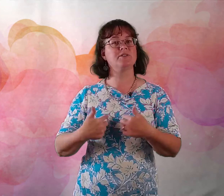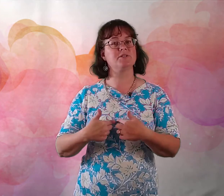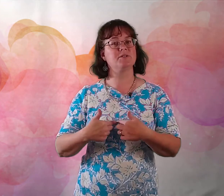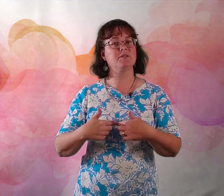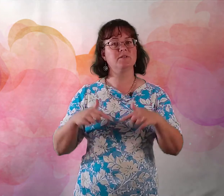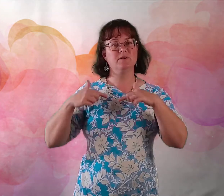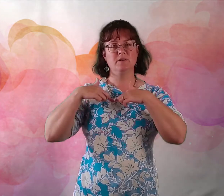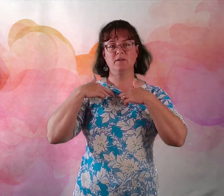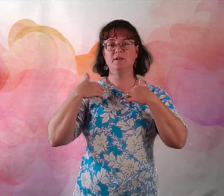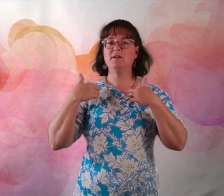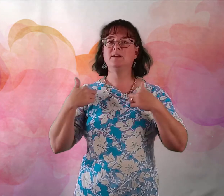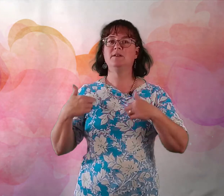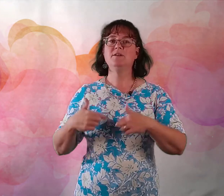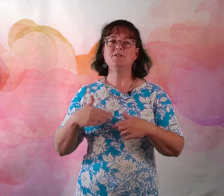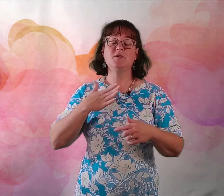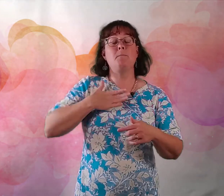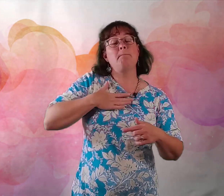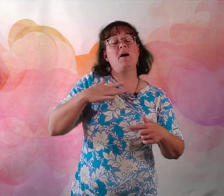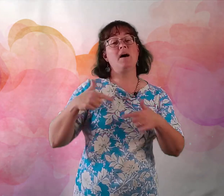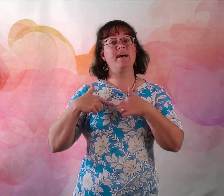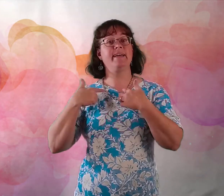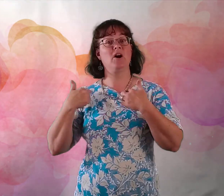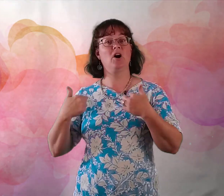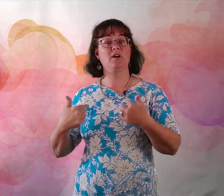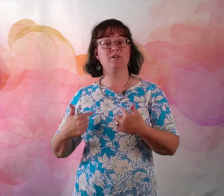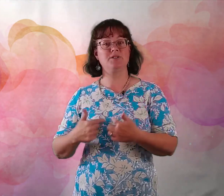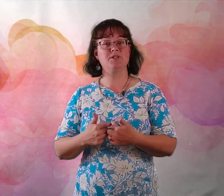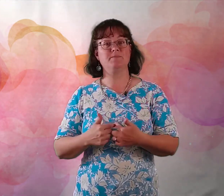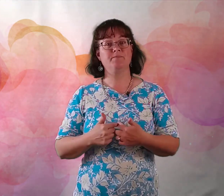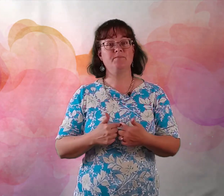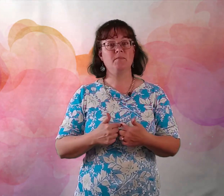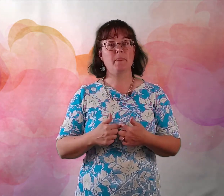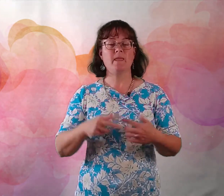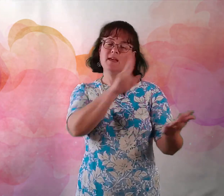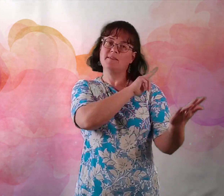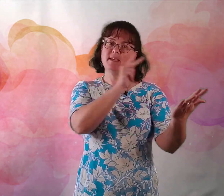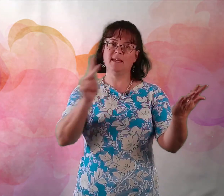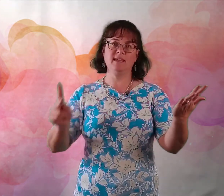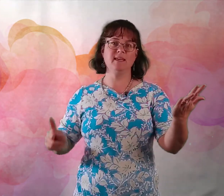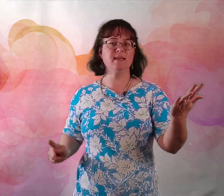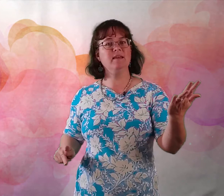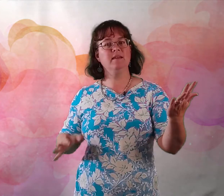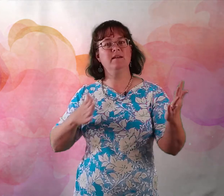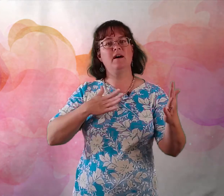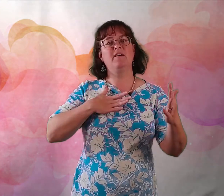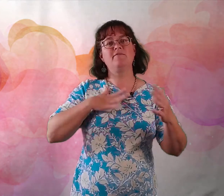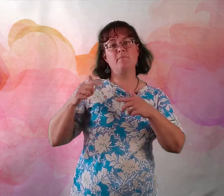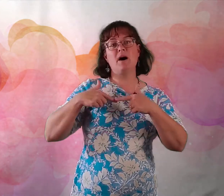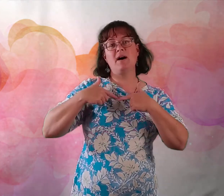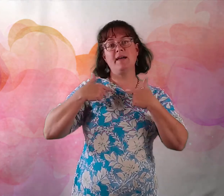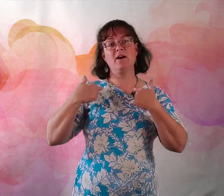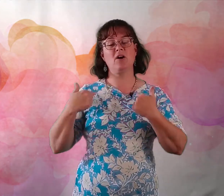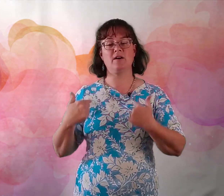heart. So my heart. The King of my